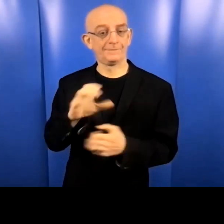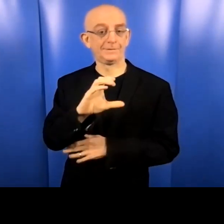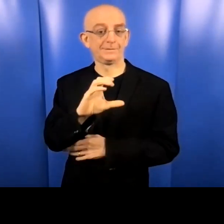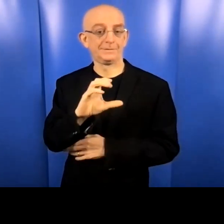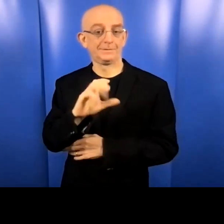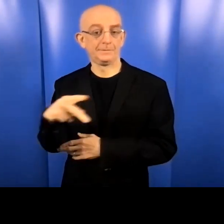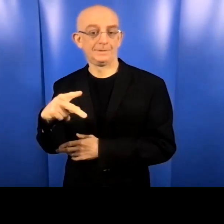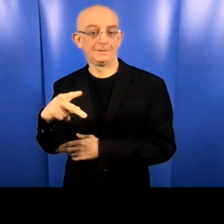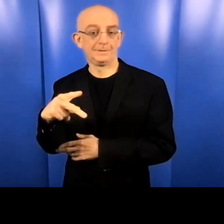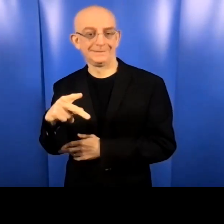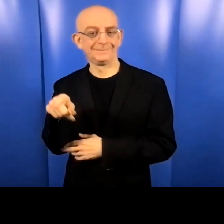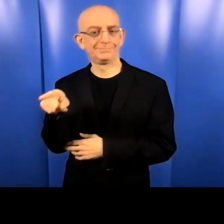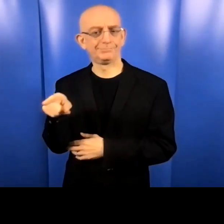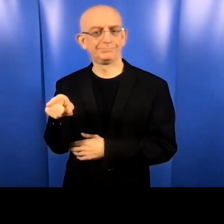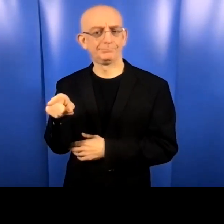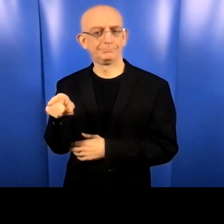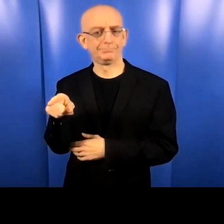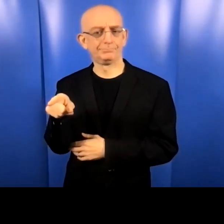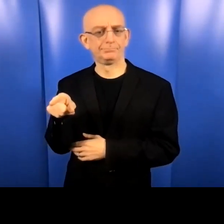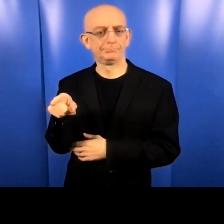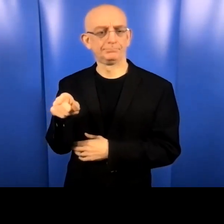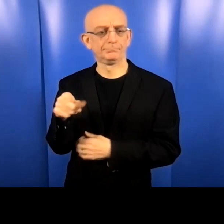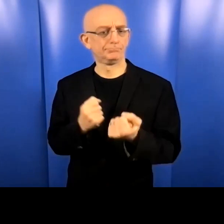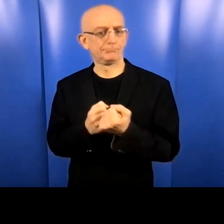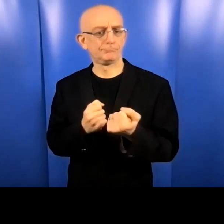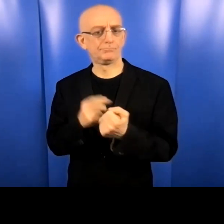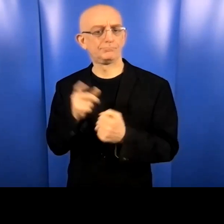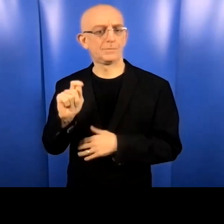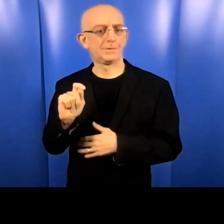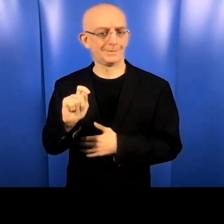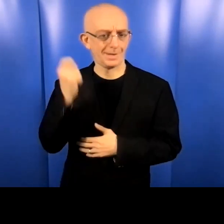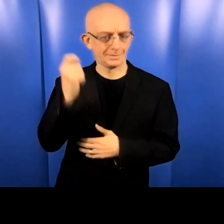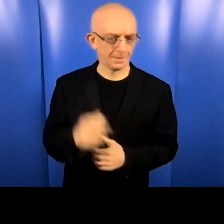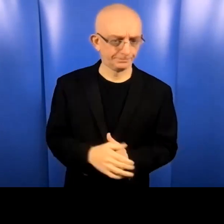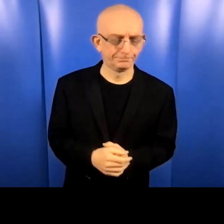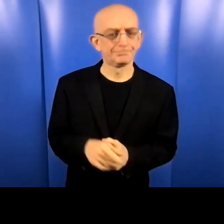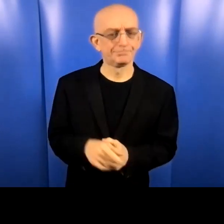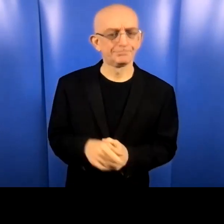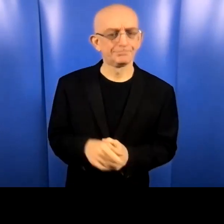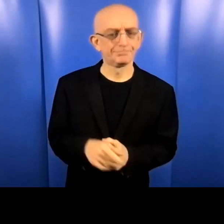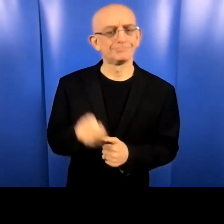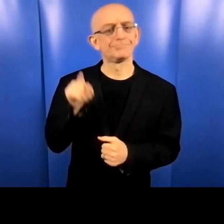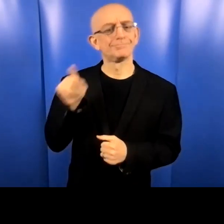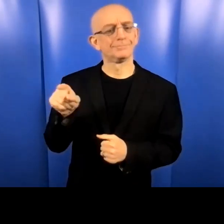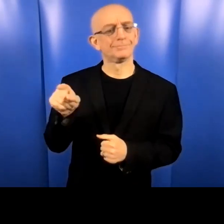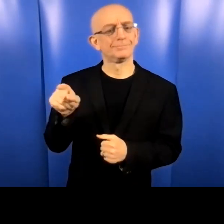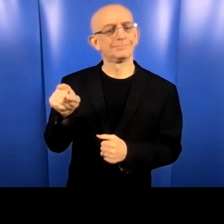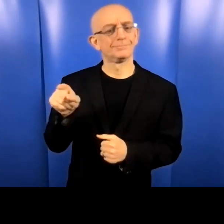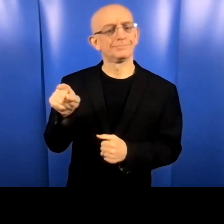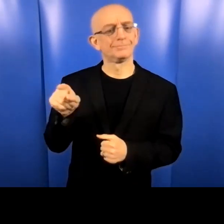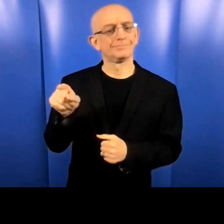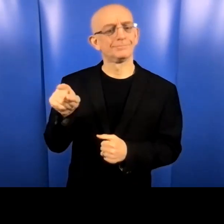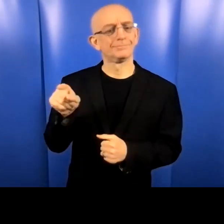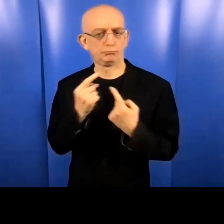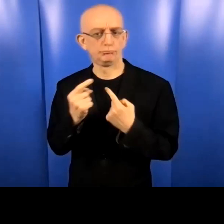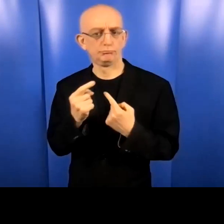Maria is a diversity, inclusion consultant and disability advocate. She has experienced cerebral palsy and managed to